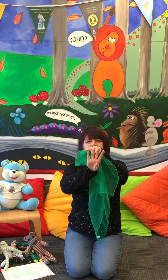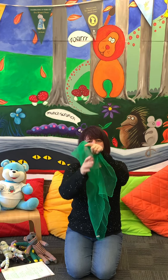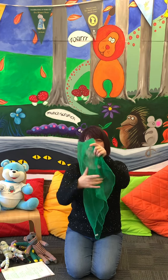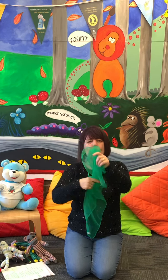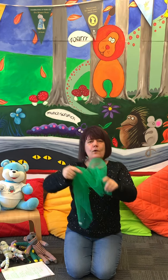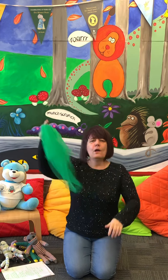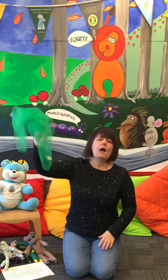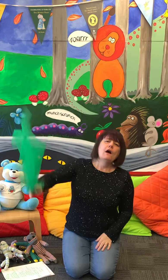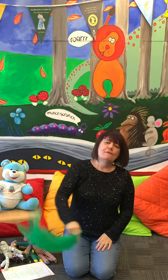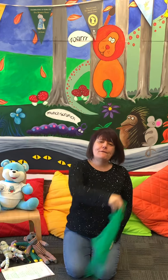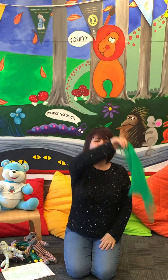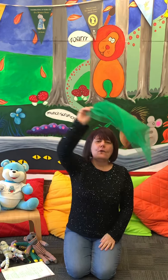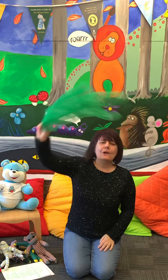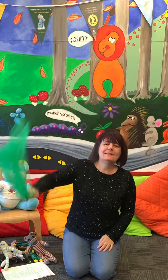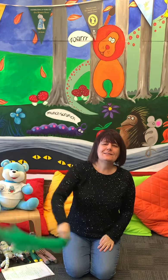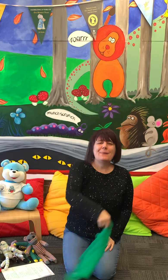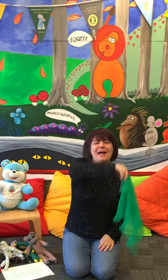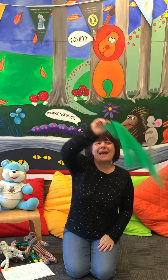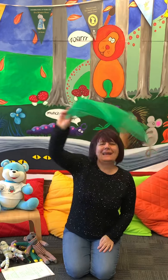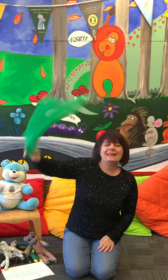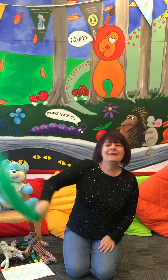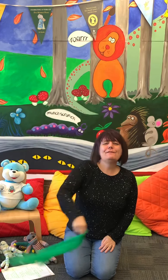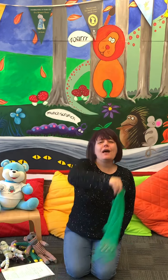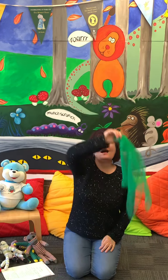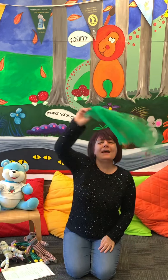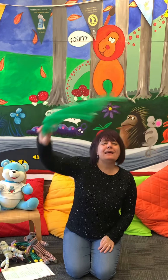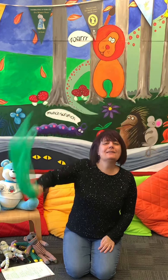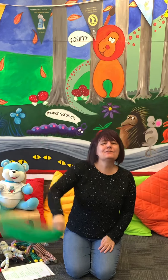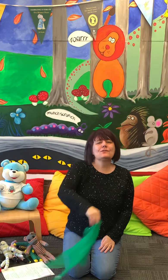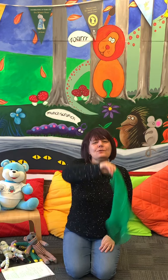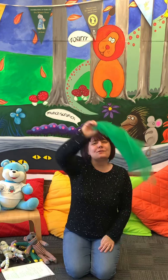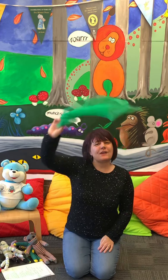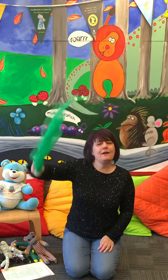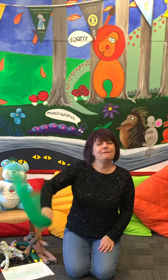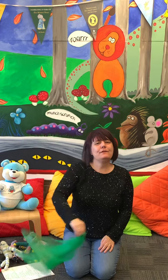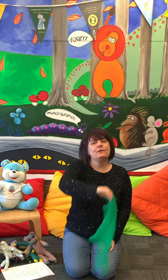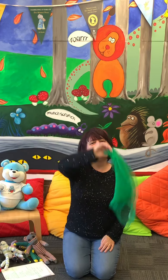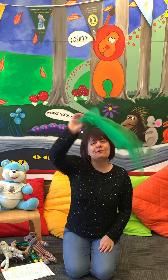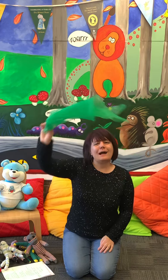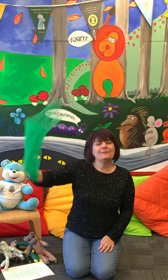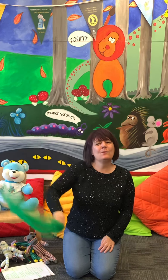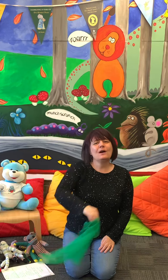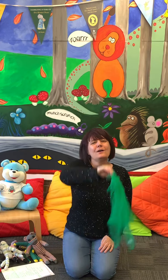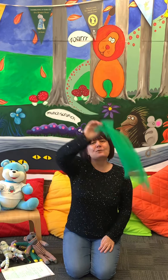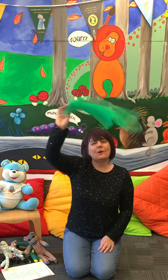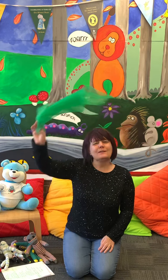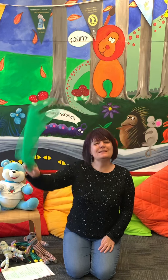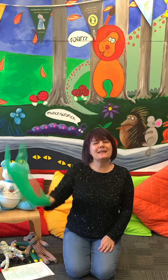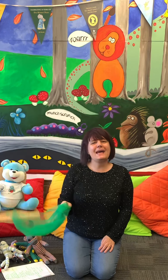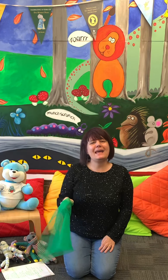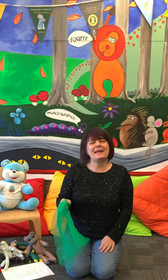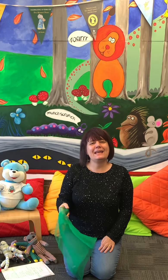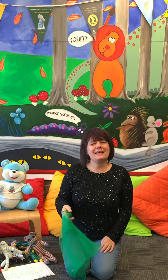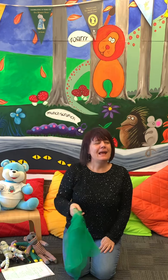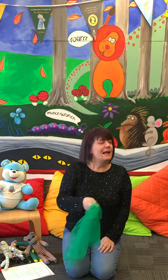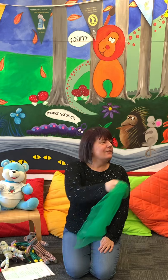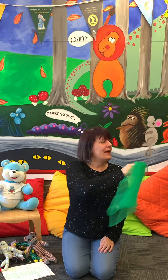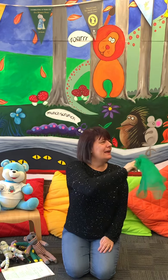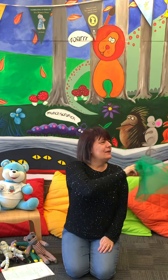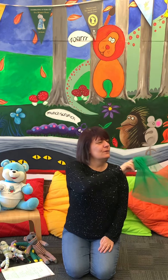1, 2, 3, 4. 4 little men in a flying saucer flew round the world one day. They looked